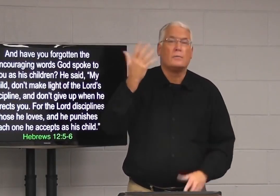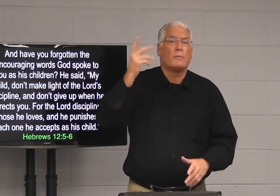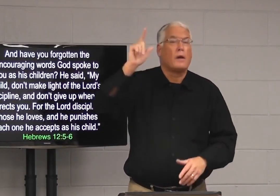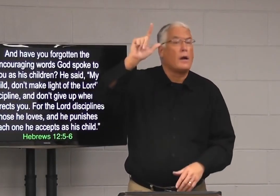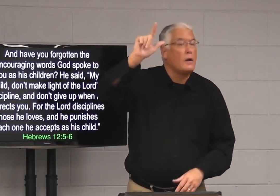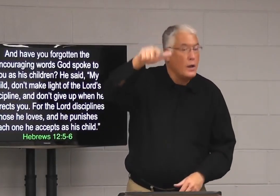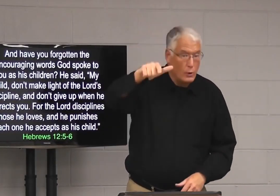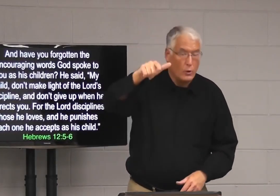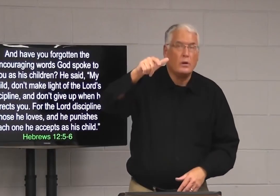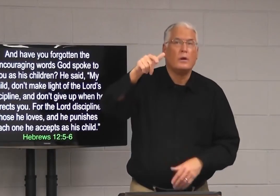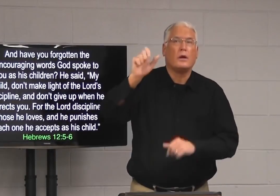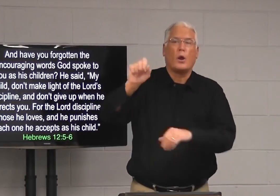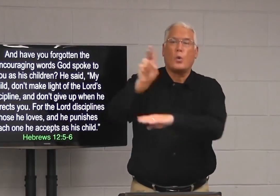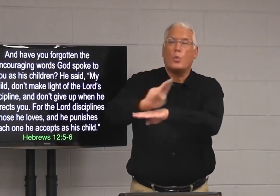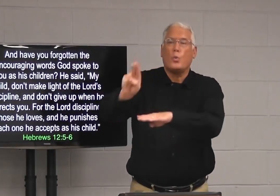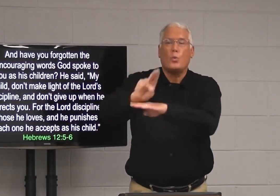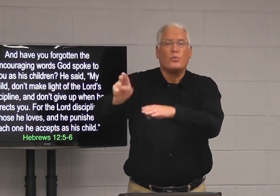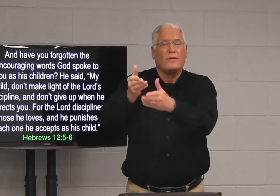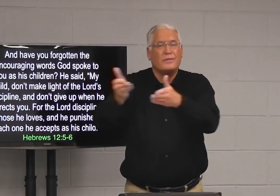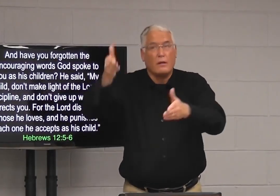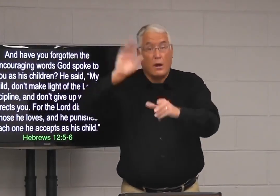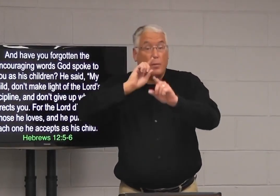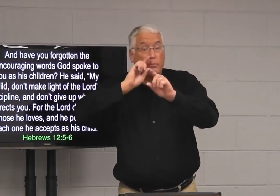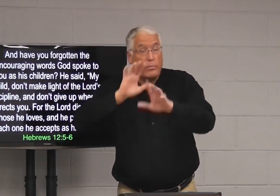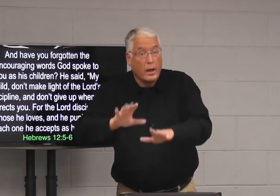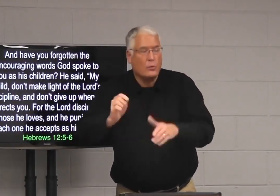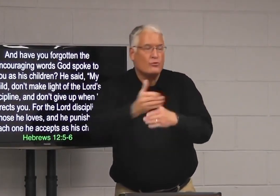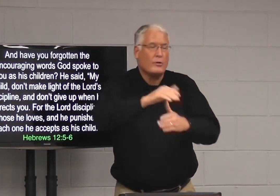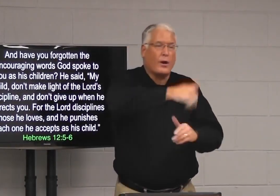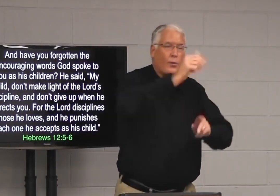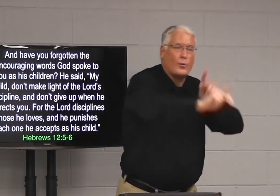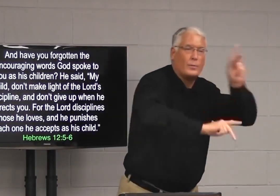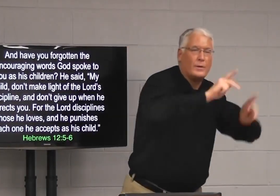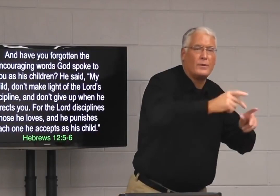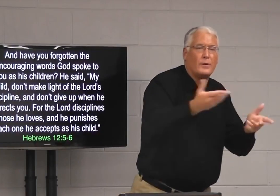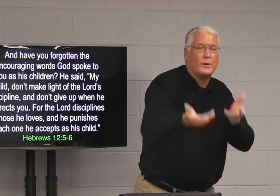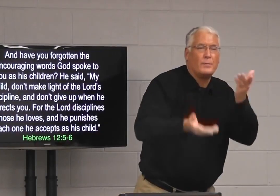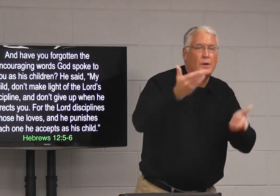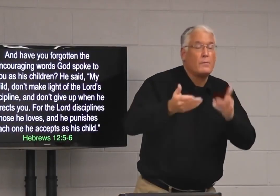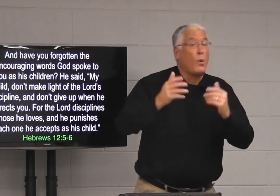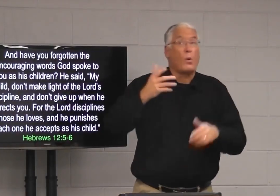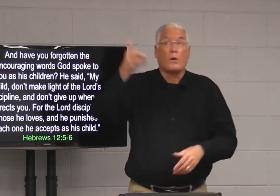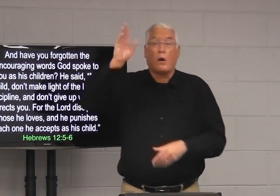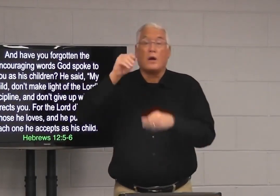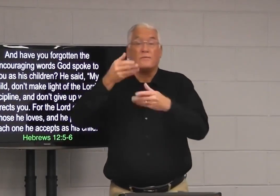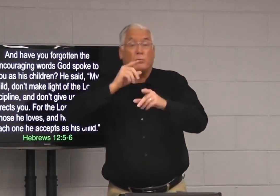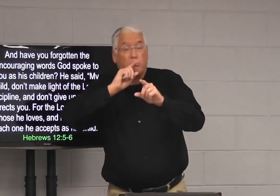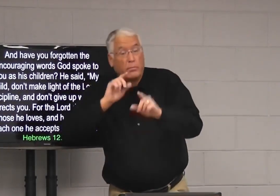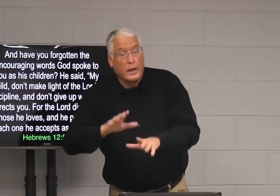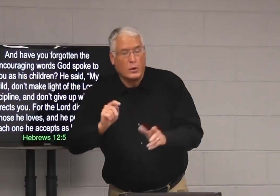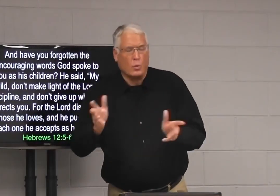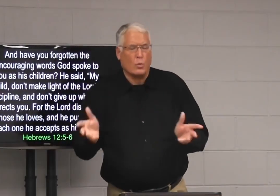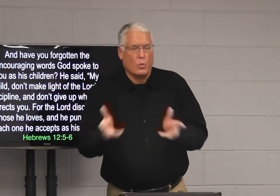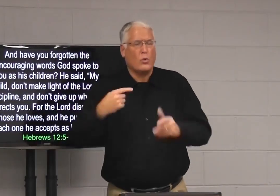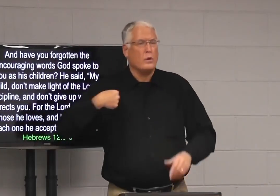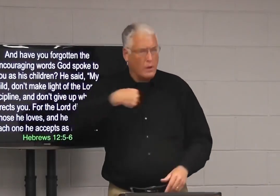us blessings until later, when God uses those blessings to help us, help